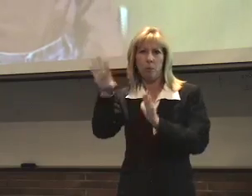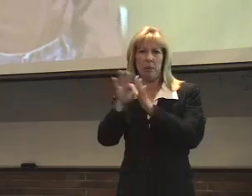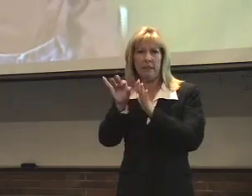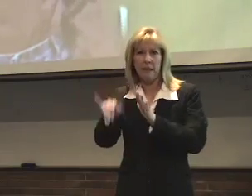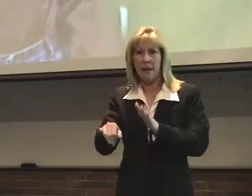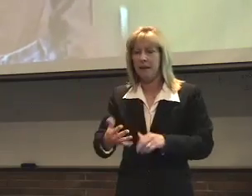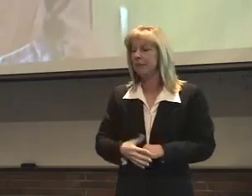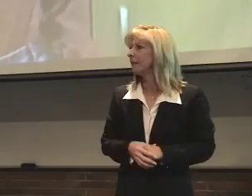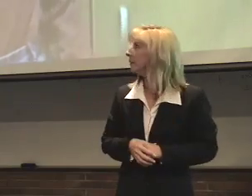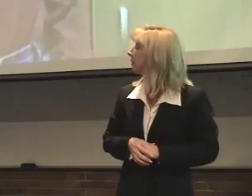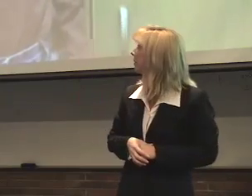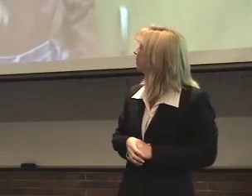Kids are deaf.